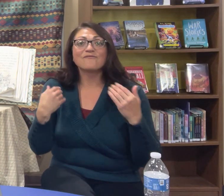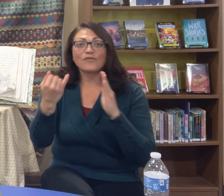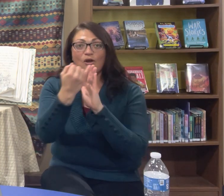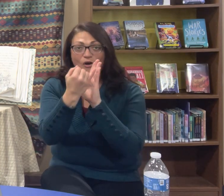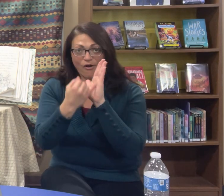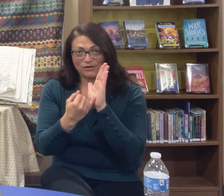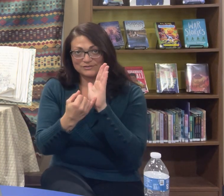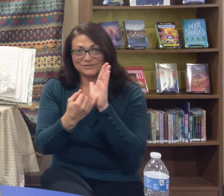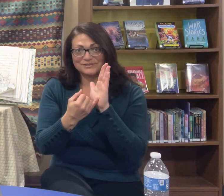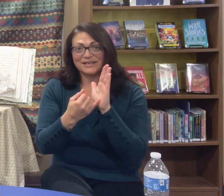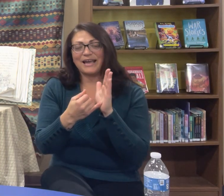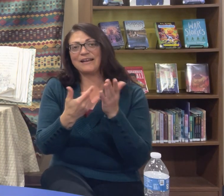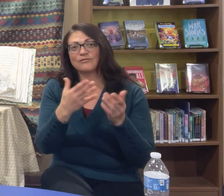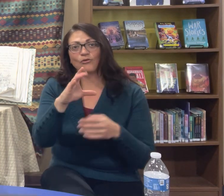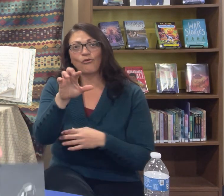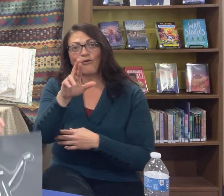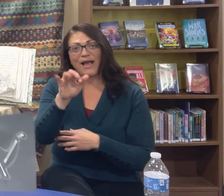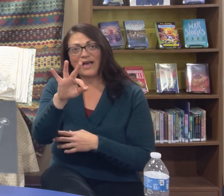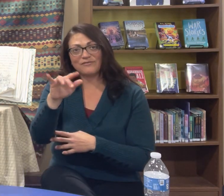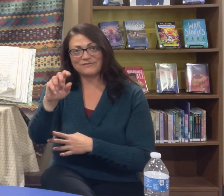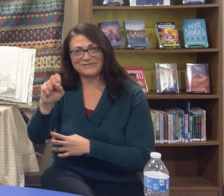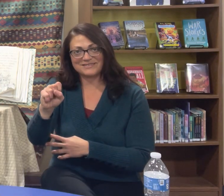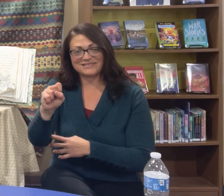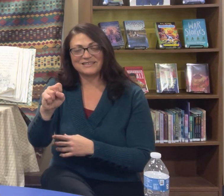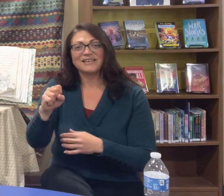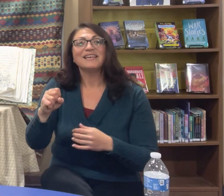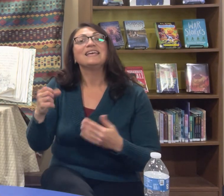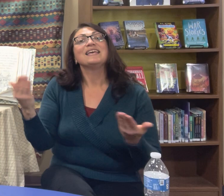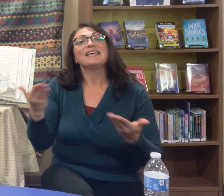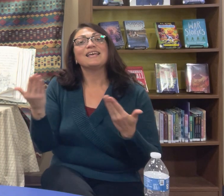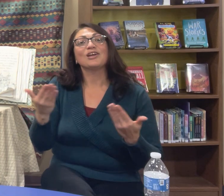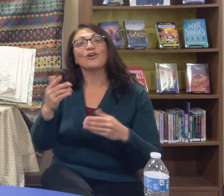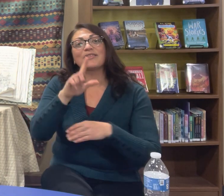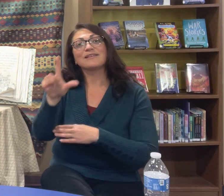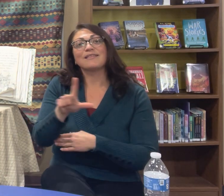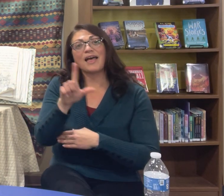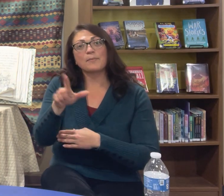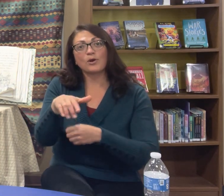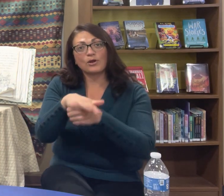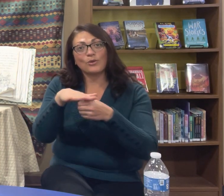and go kits. Today we're gonna make our own fossils.